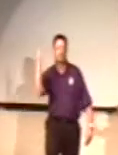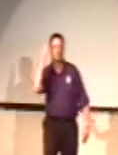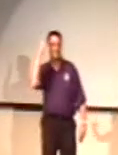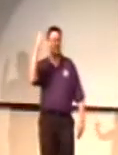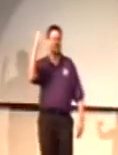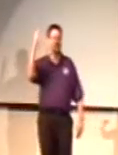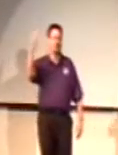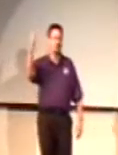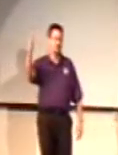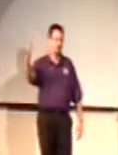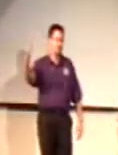knew